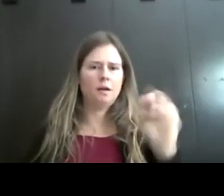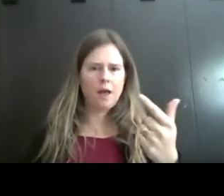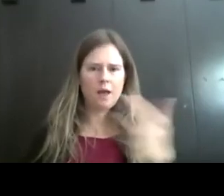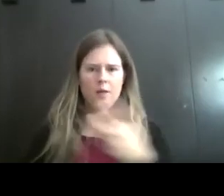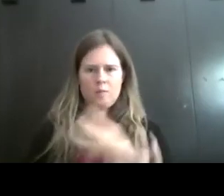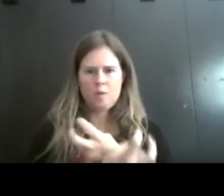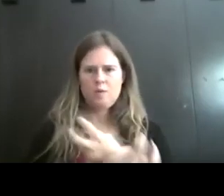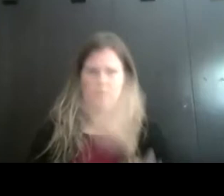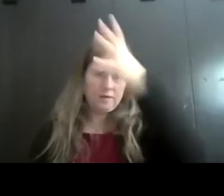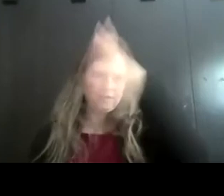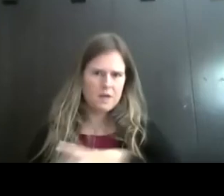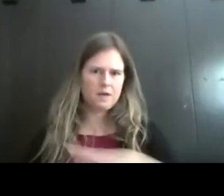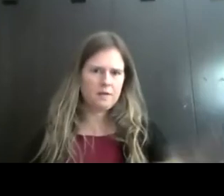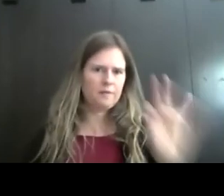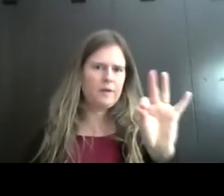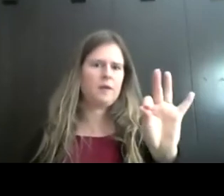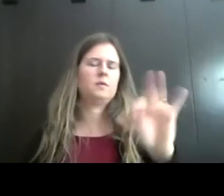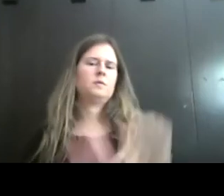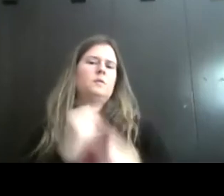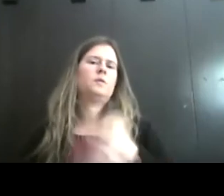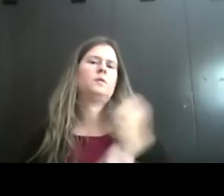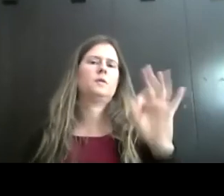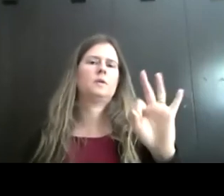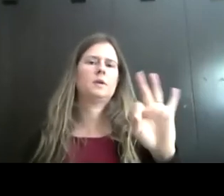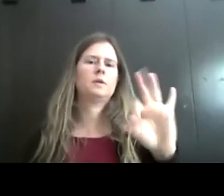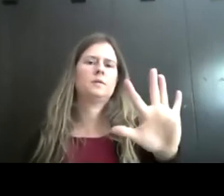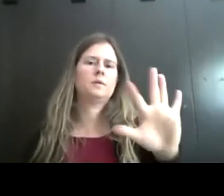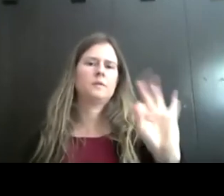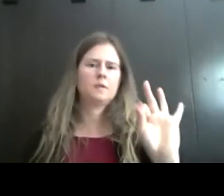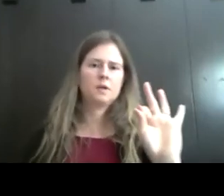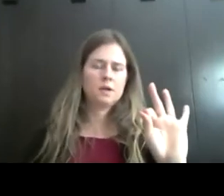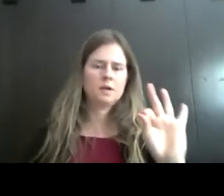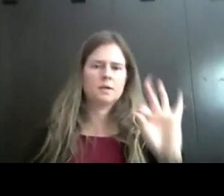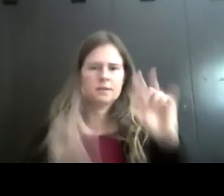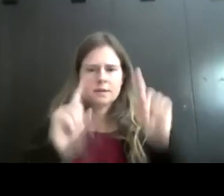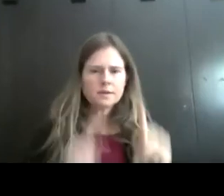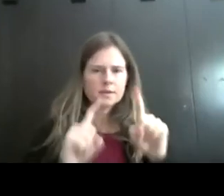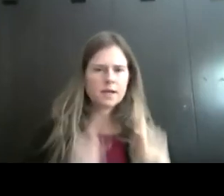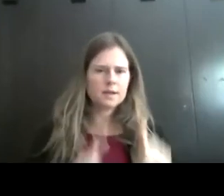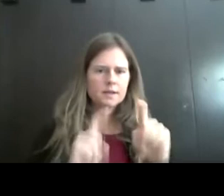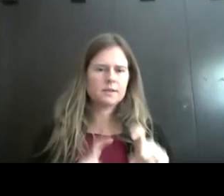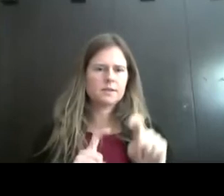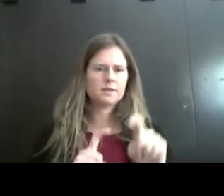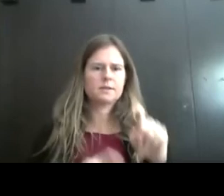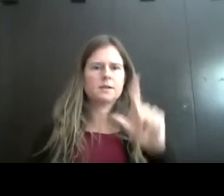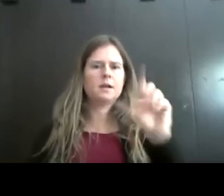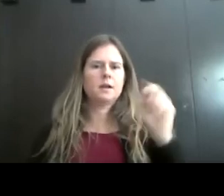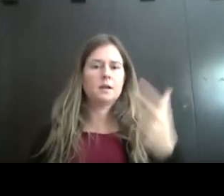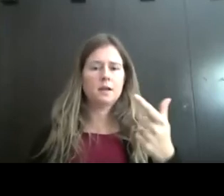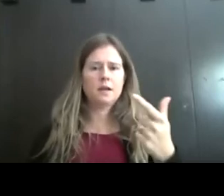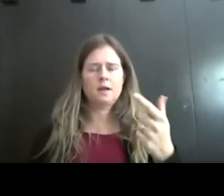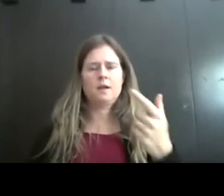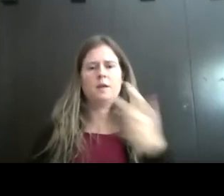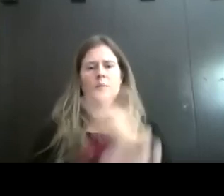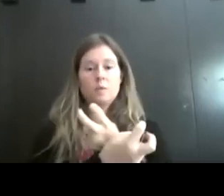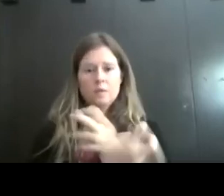was found in 1959. But when they did carbon dating testing on that leg bone of that Chumash man, it was determined